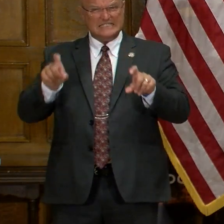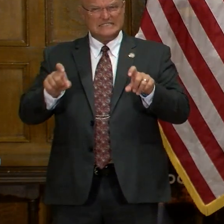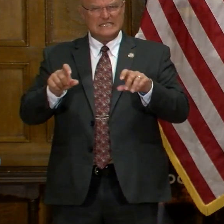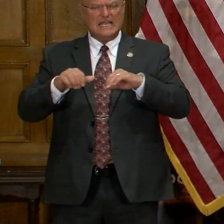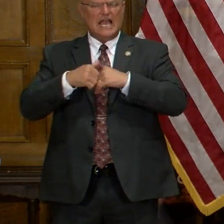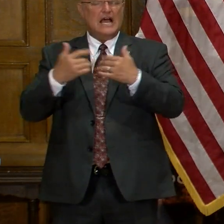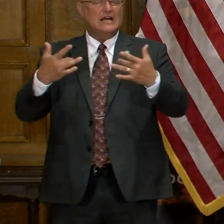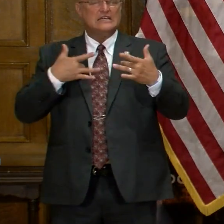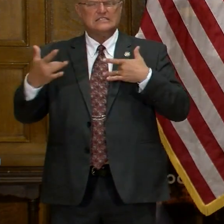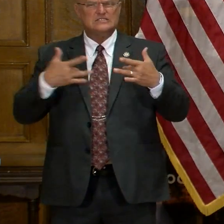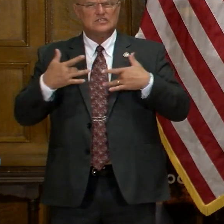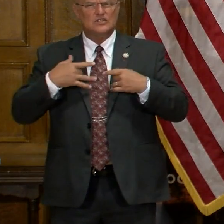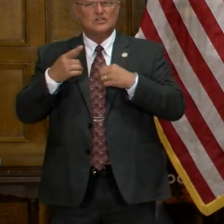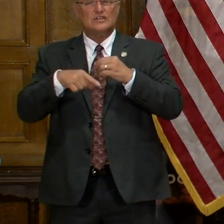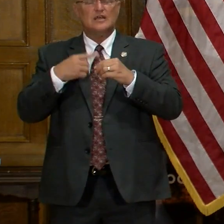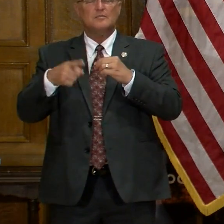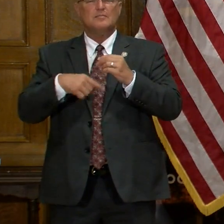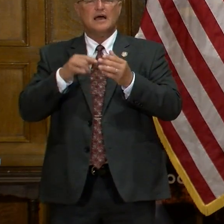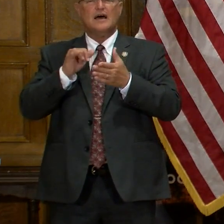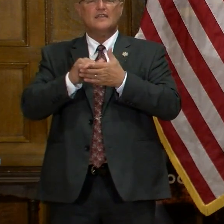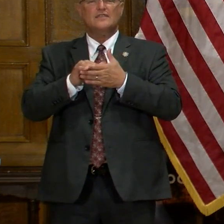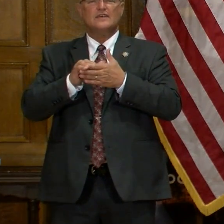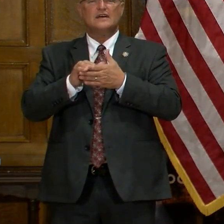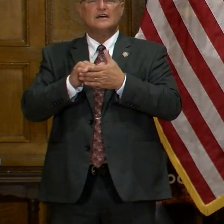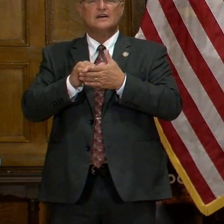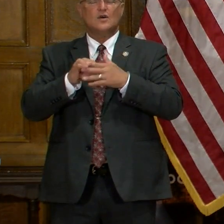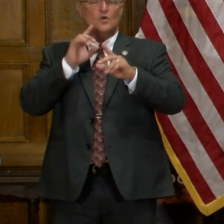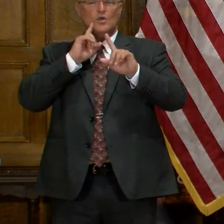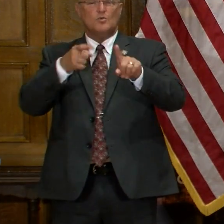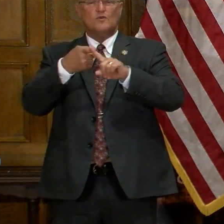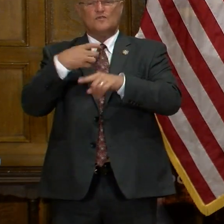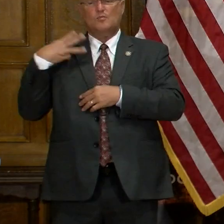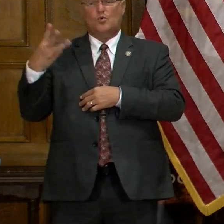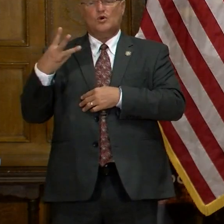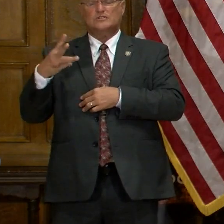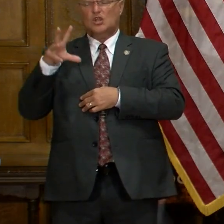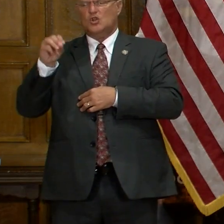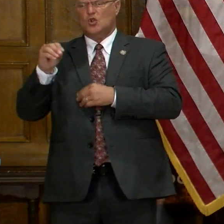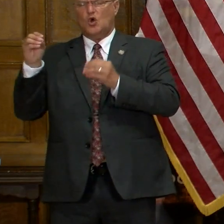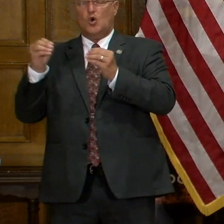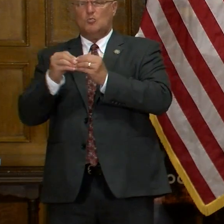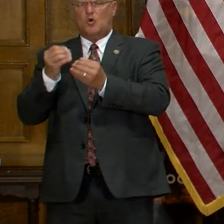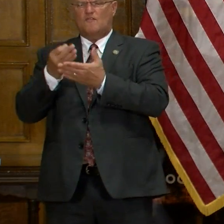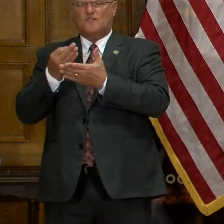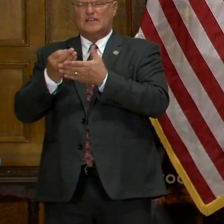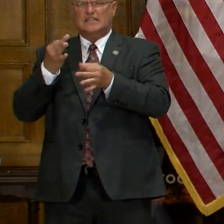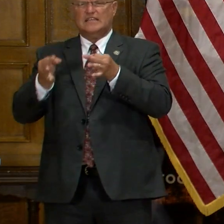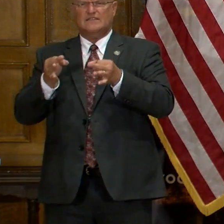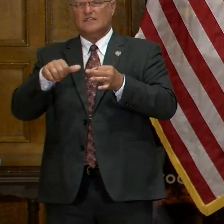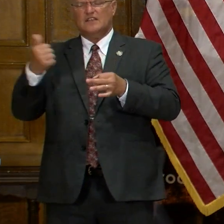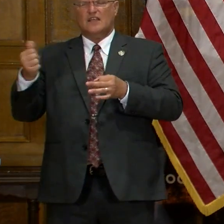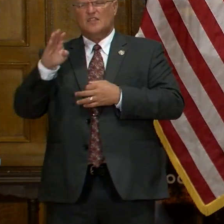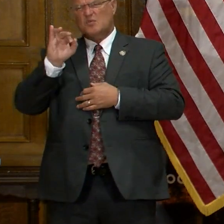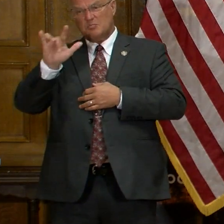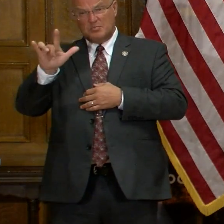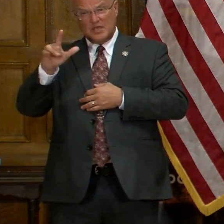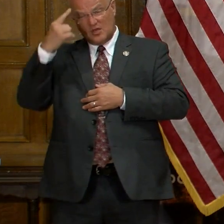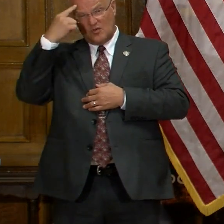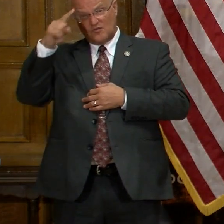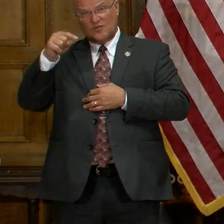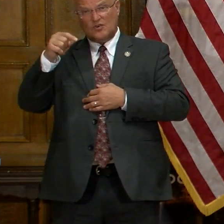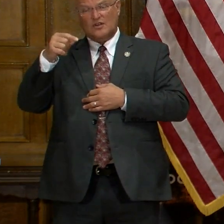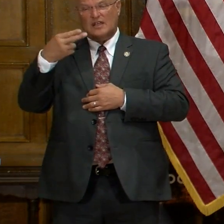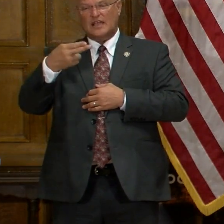how concerned are you about reports out of Washington about no additional money if there is another corona bill